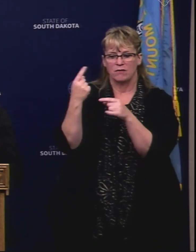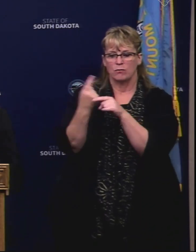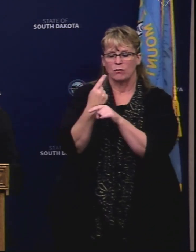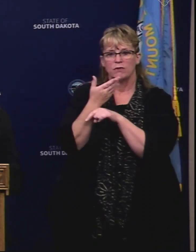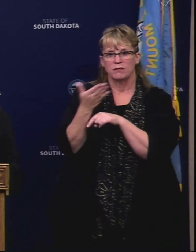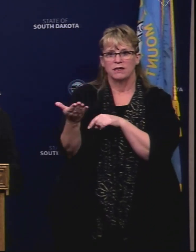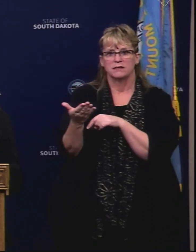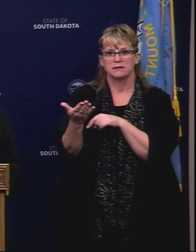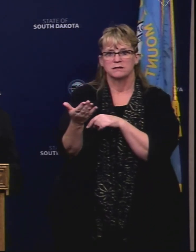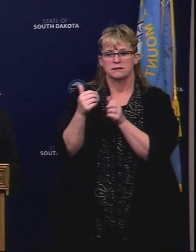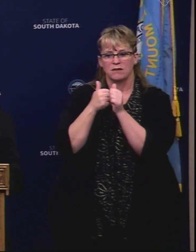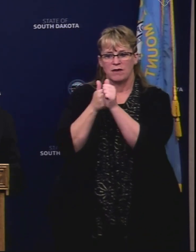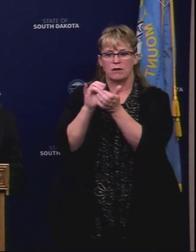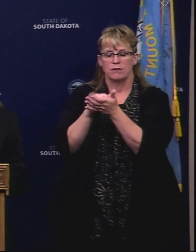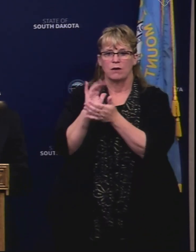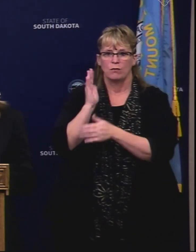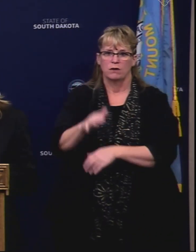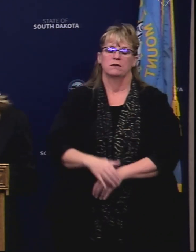in place to be able to follow that.